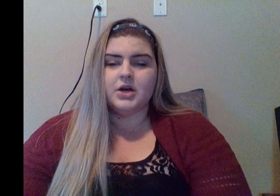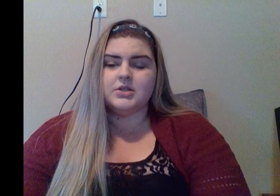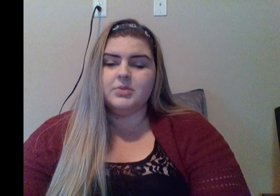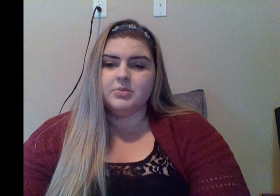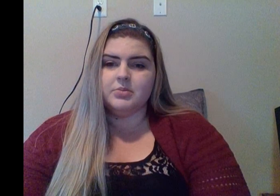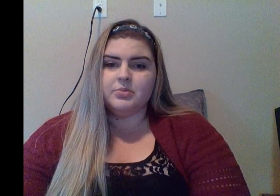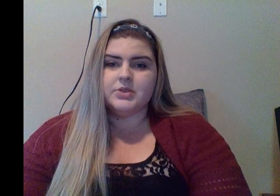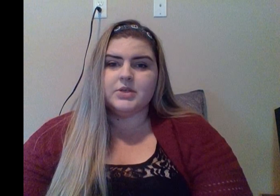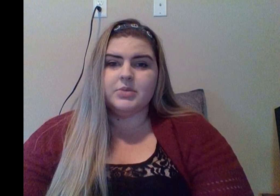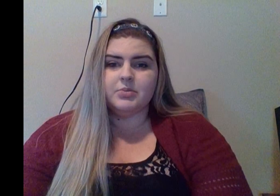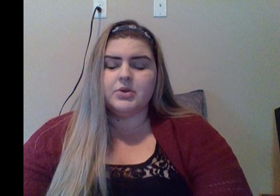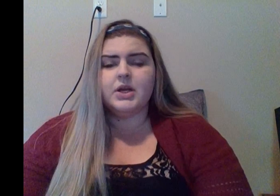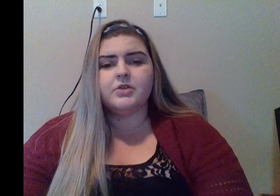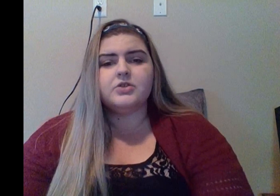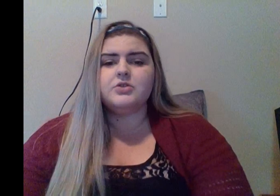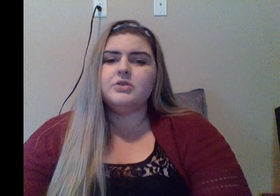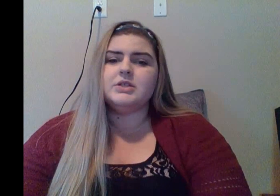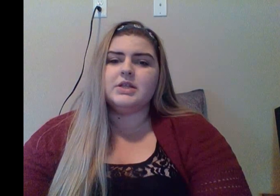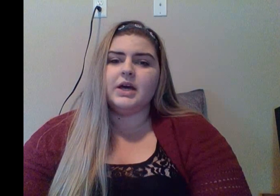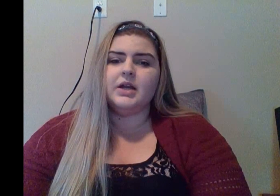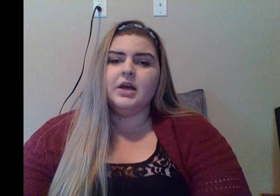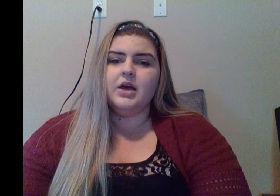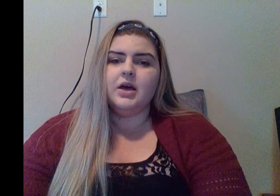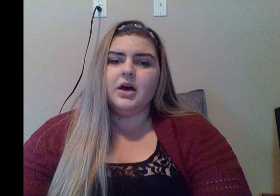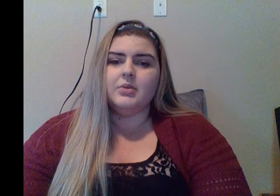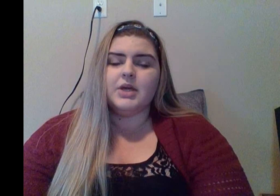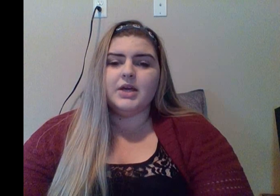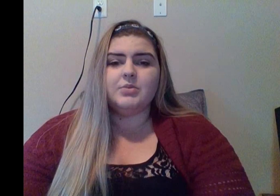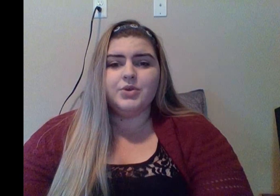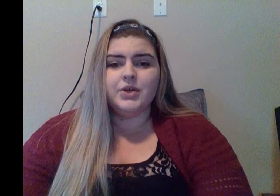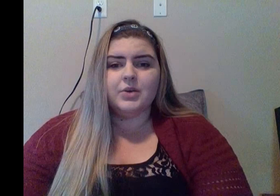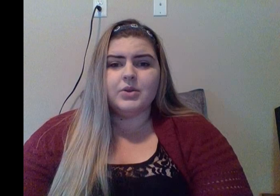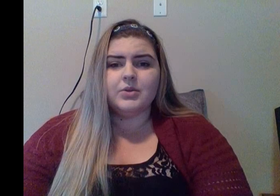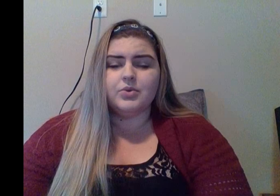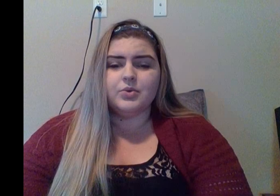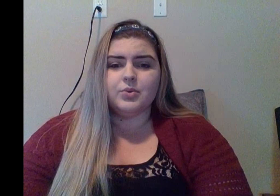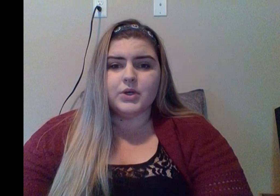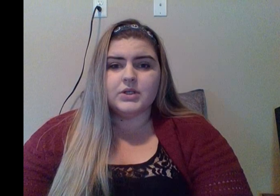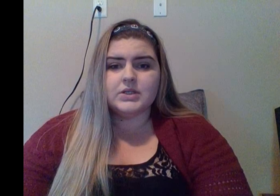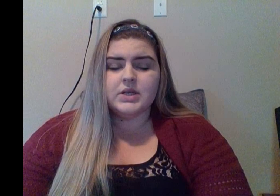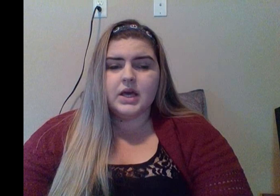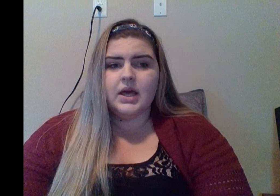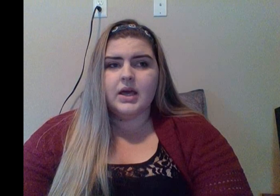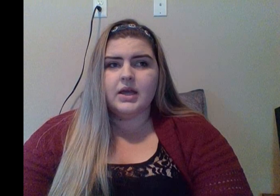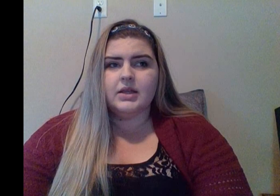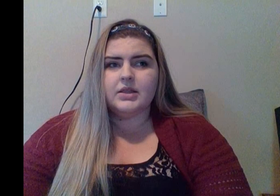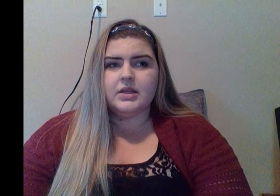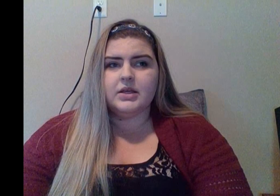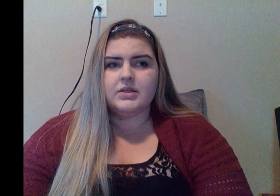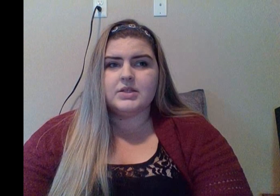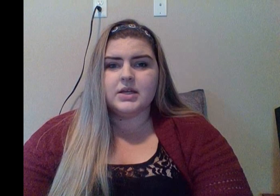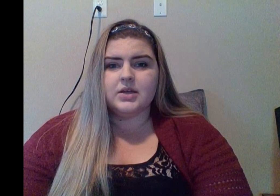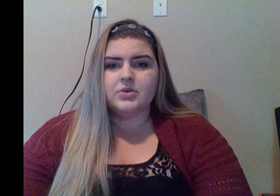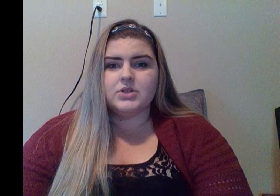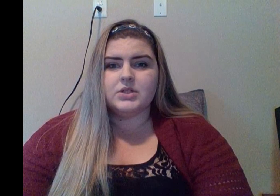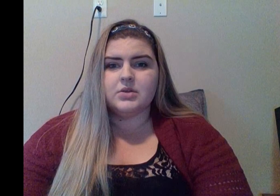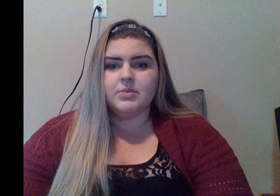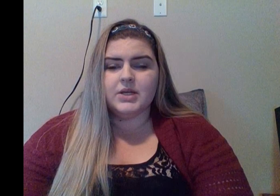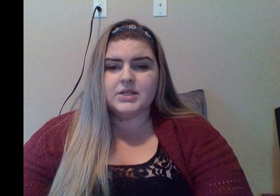to people and other students that can't communicate with them through words. And I think sign language is an amazing